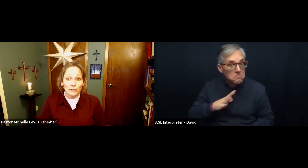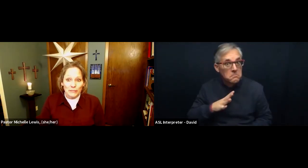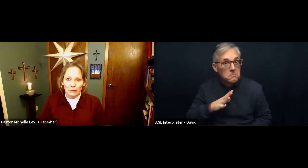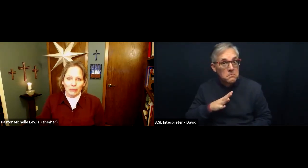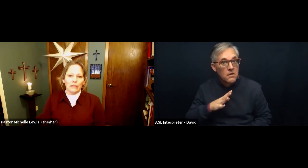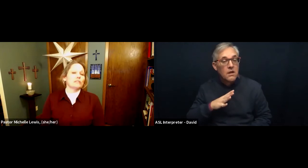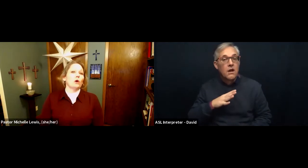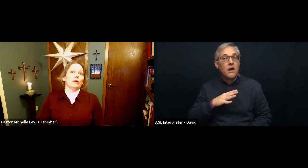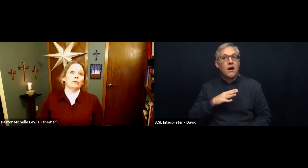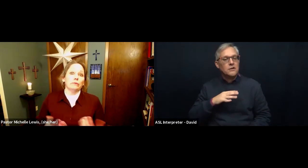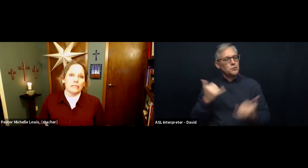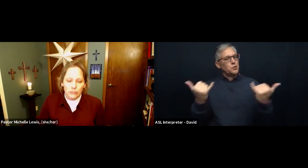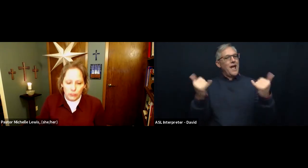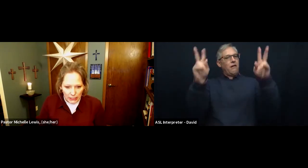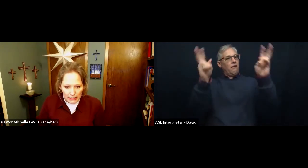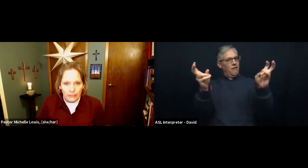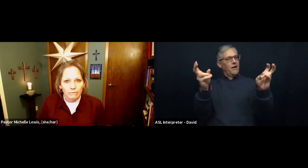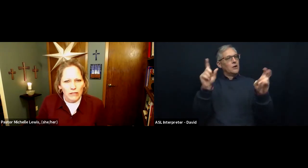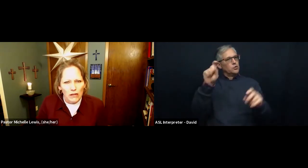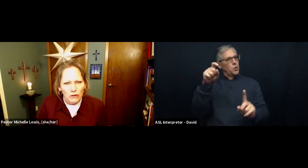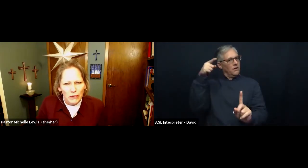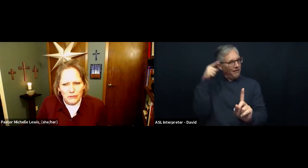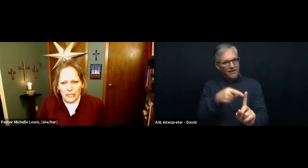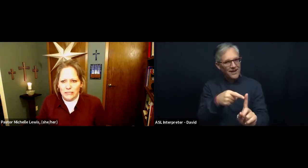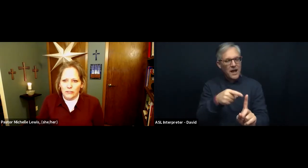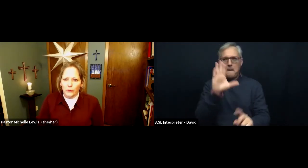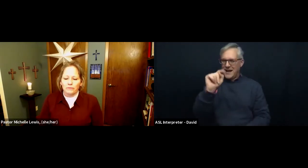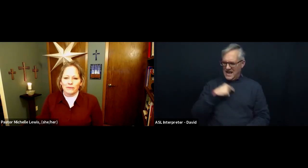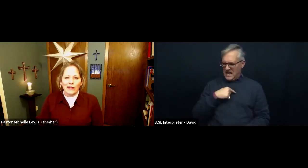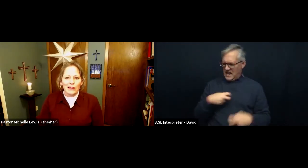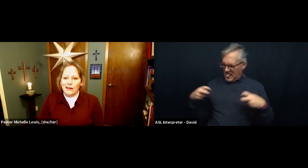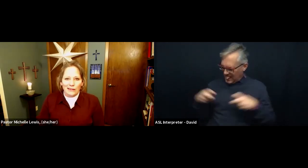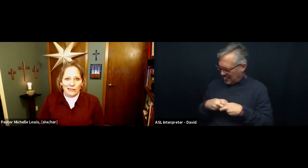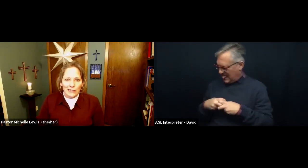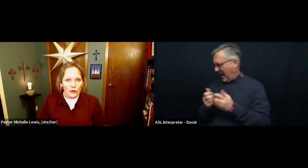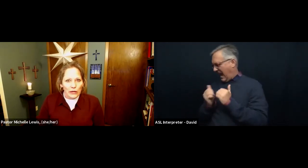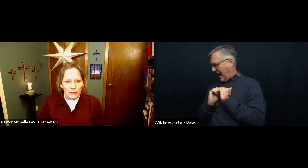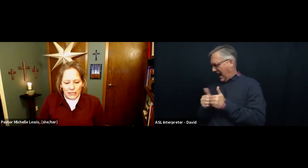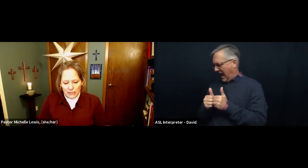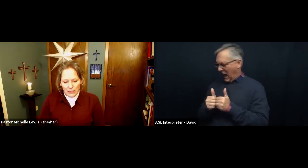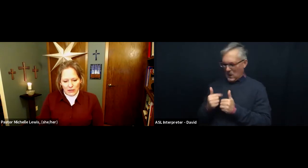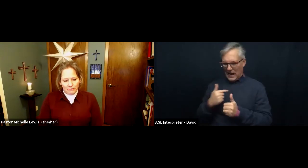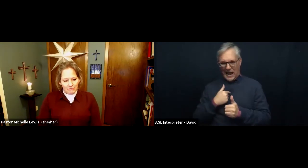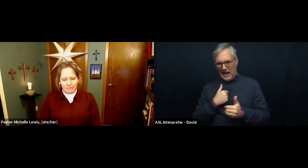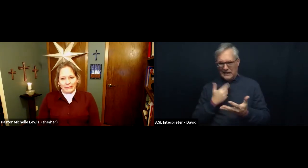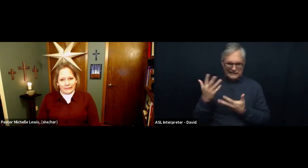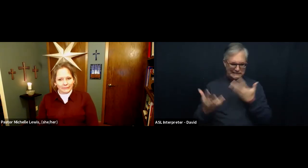it's supposed to be about that. So I really wrestled to try to figure out, how do I do this? So I'm going to cram it in